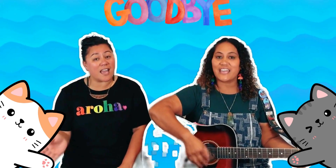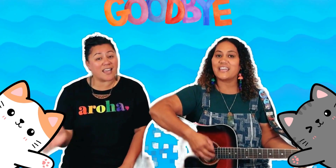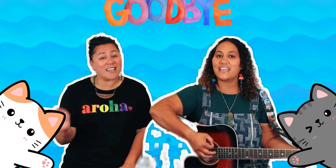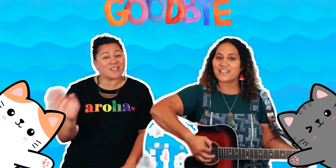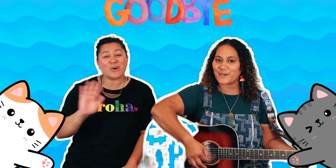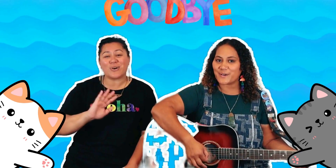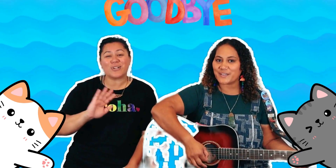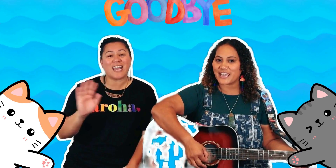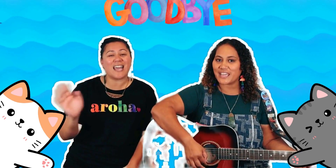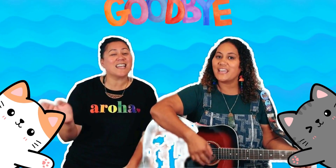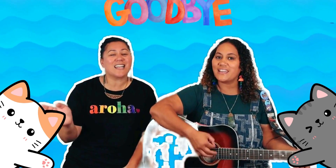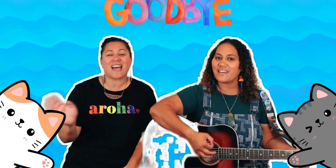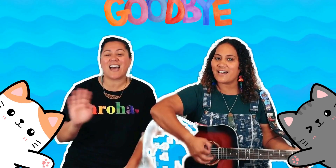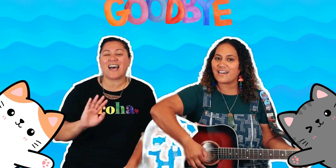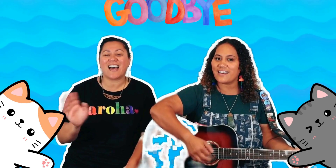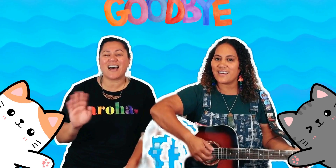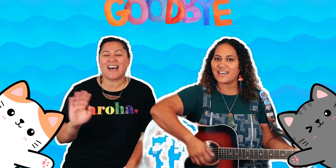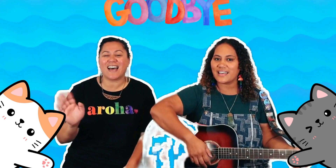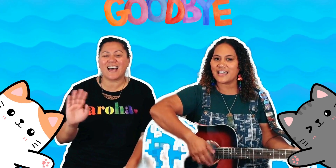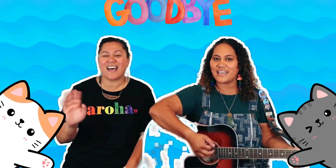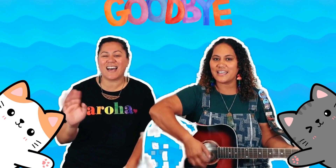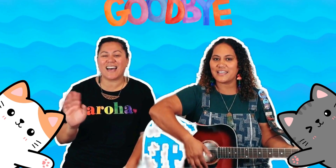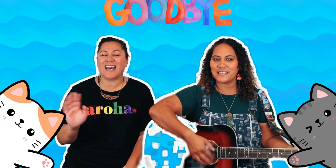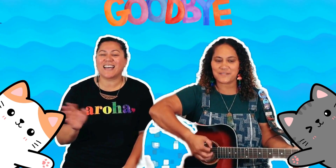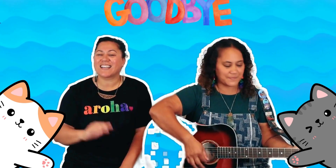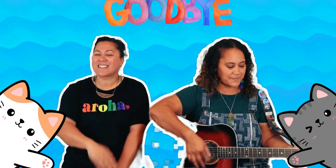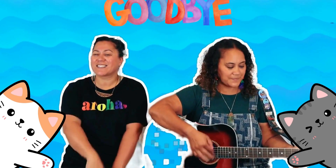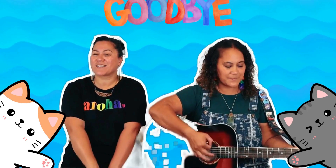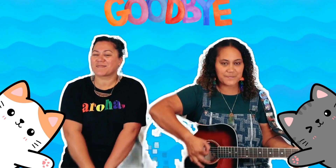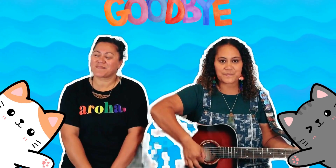Goodbye, hey koneira.